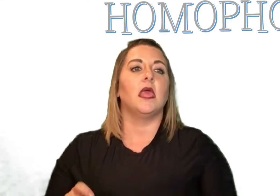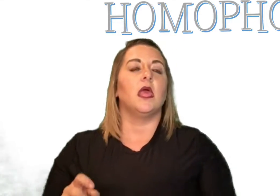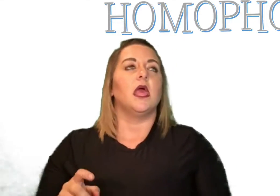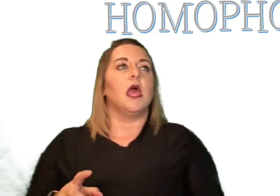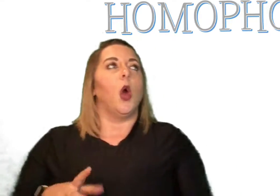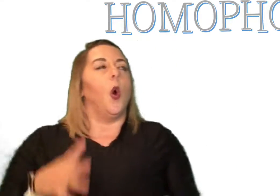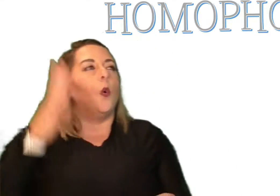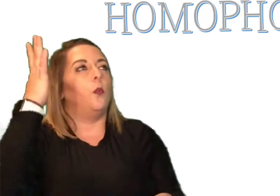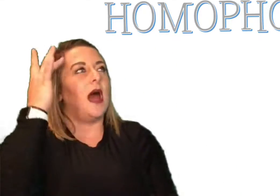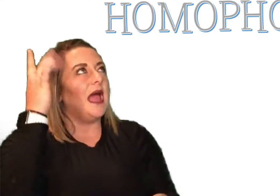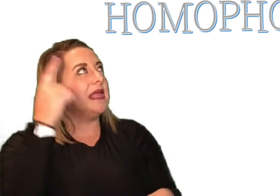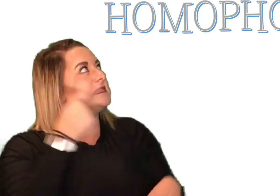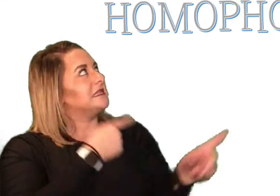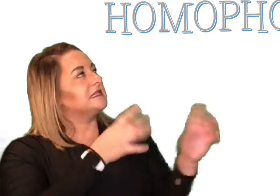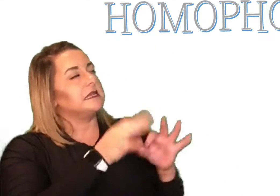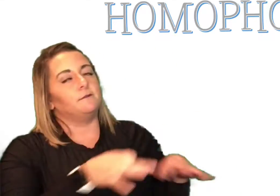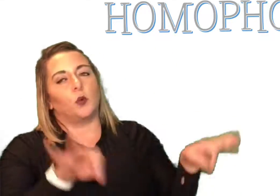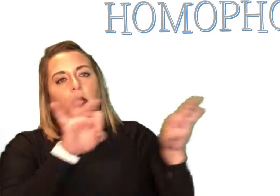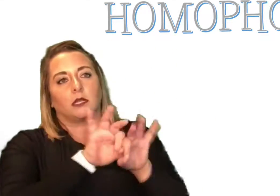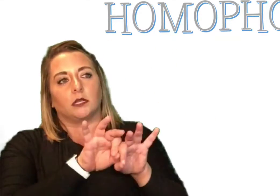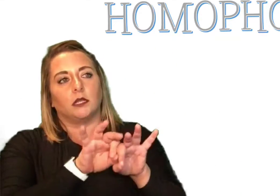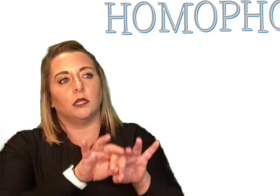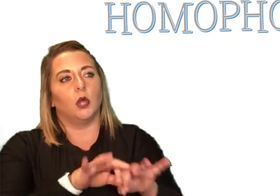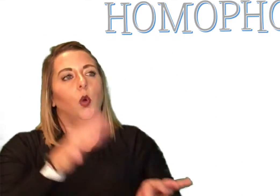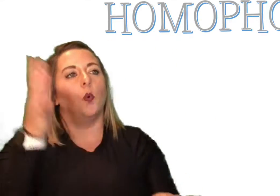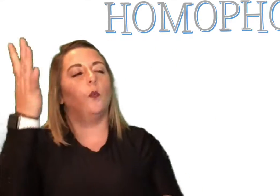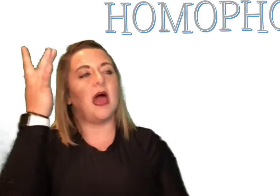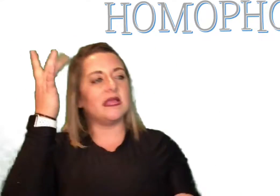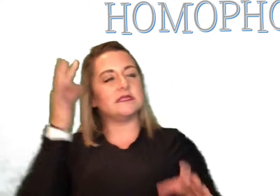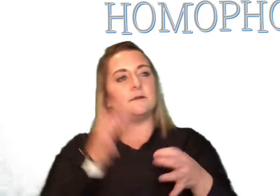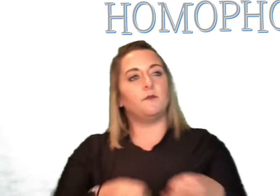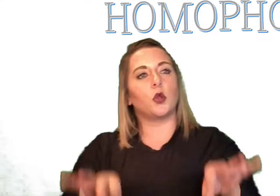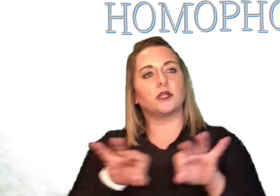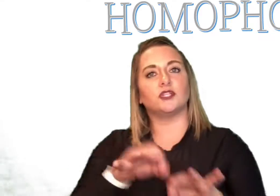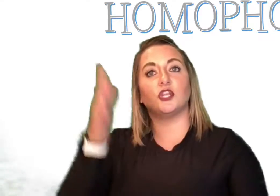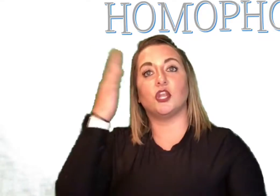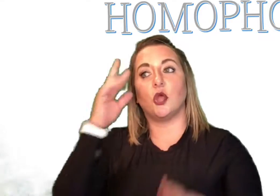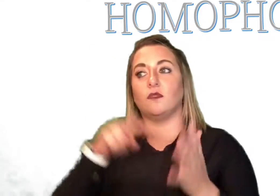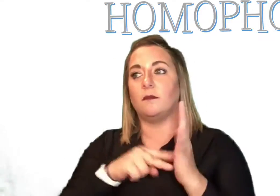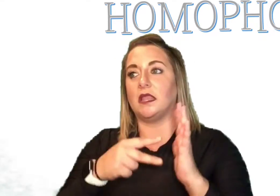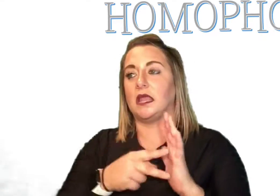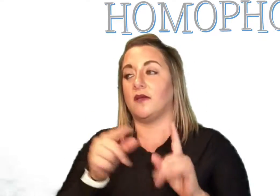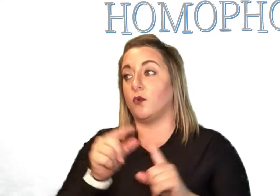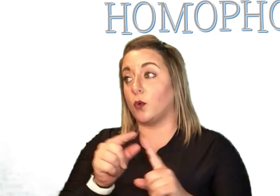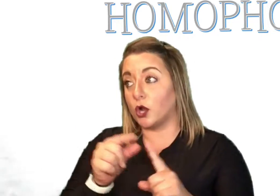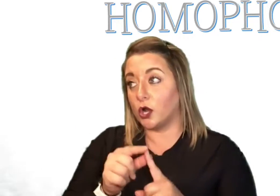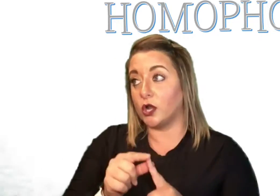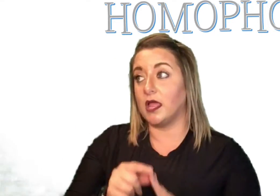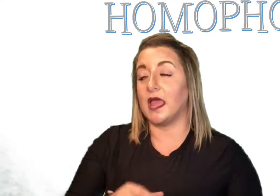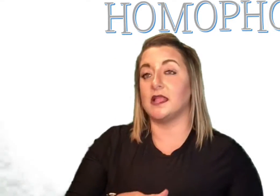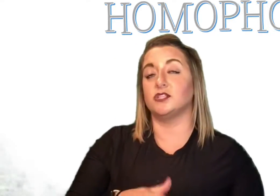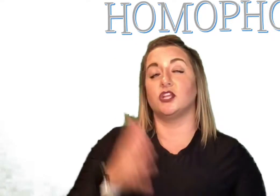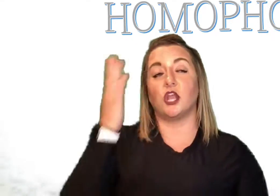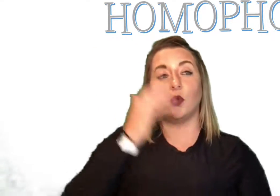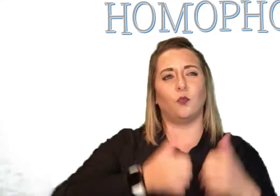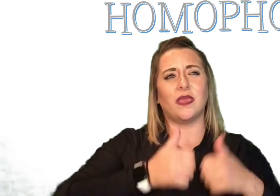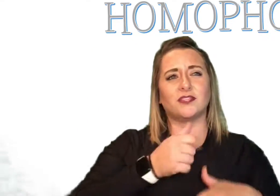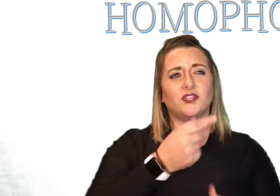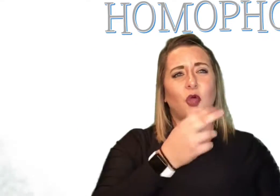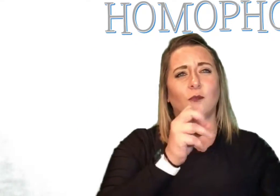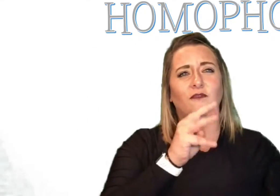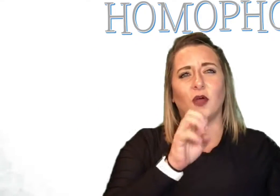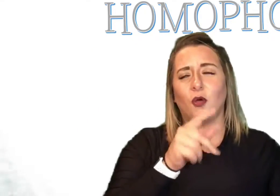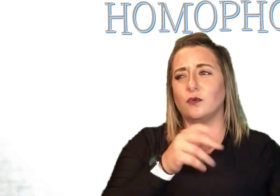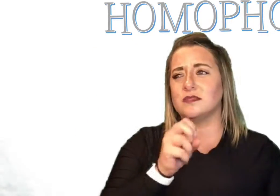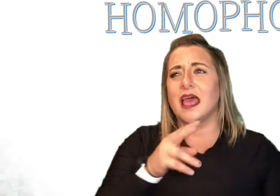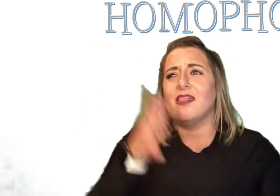okay? Why is this important? Why is it important to know the meaning of a word and to know